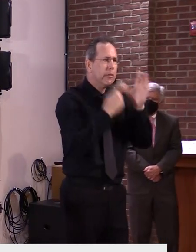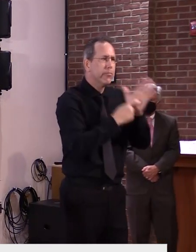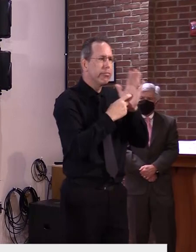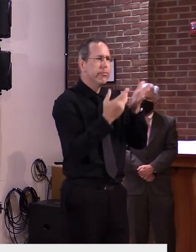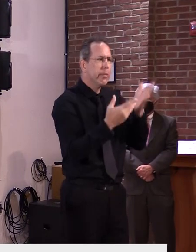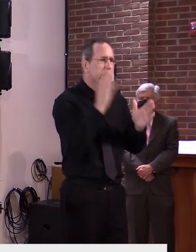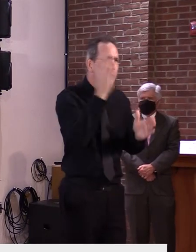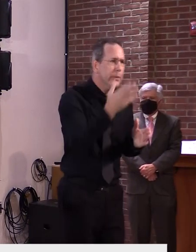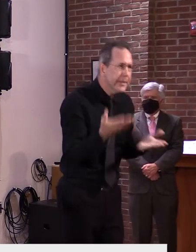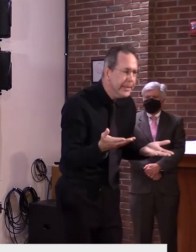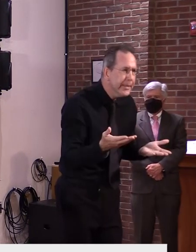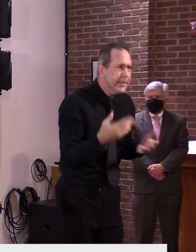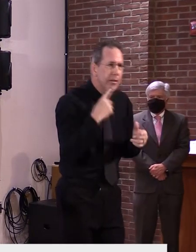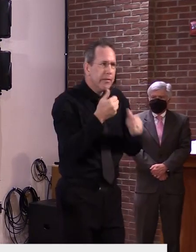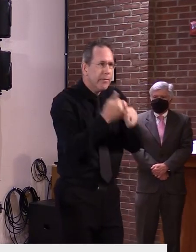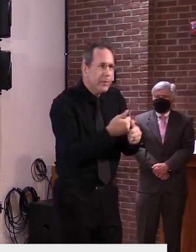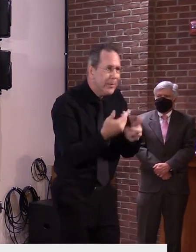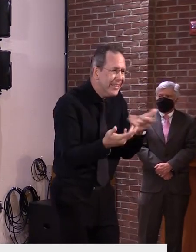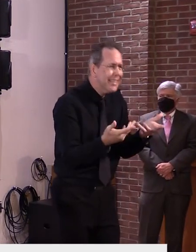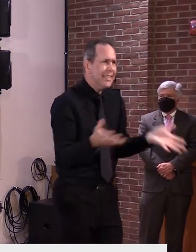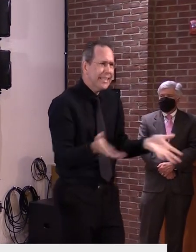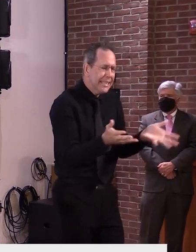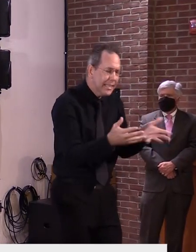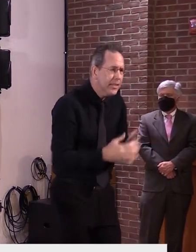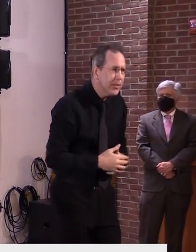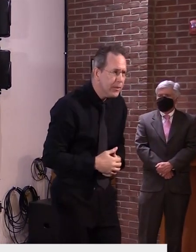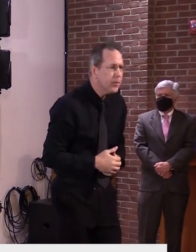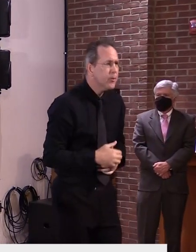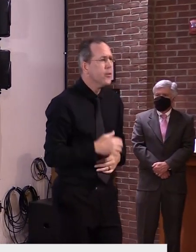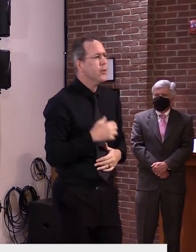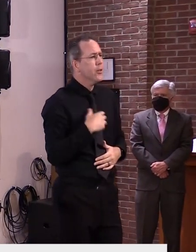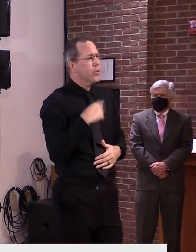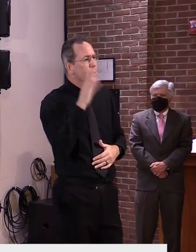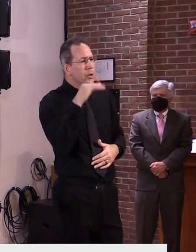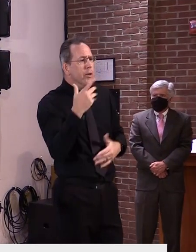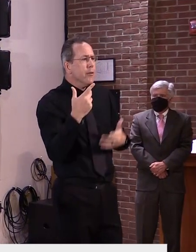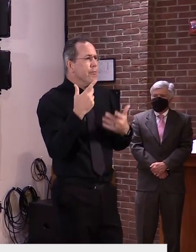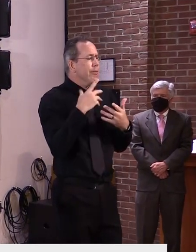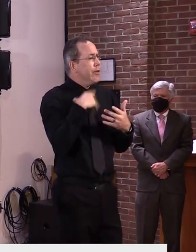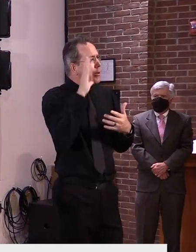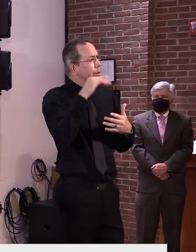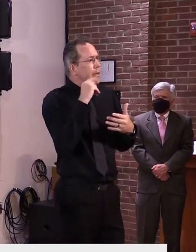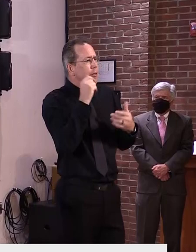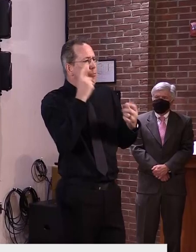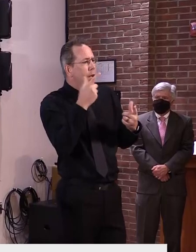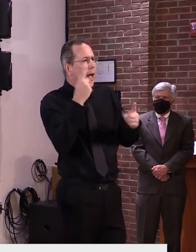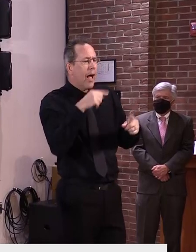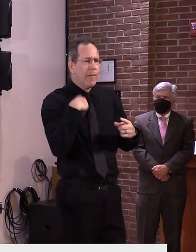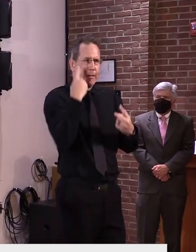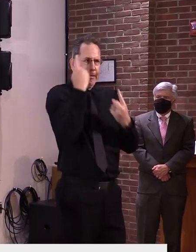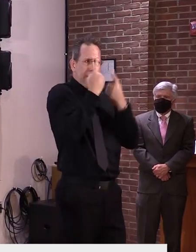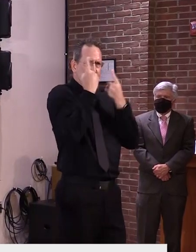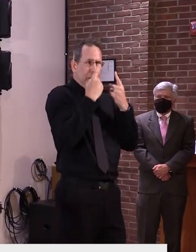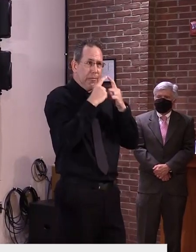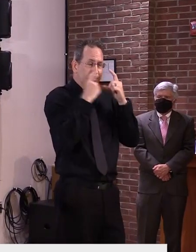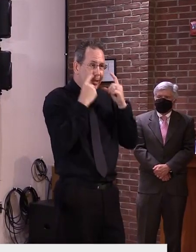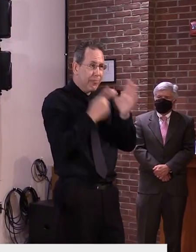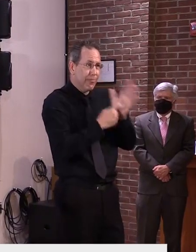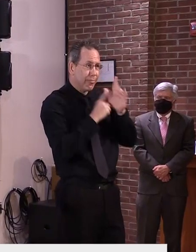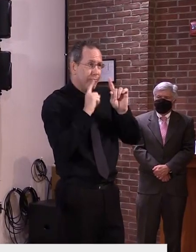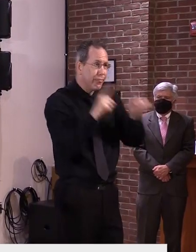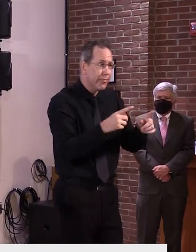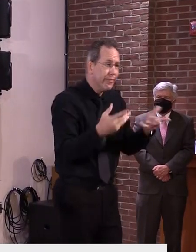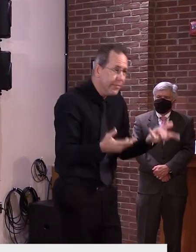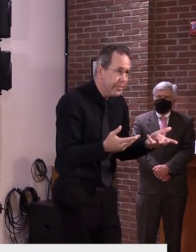I'm sure it comes as no surprise. Another option we're considering is expanding our existing mask